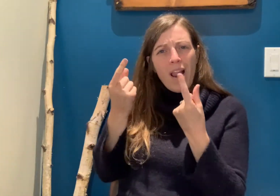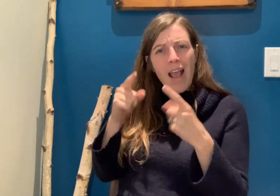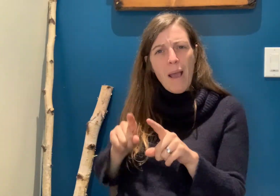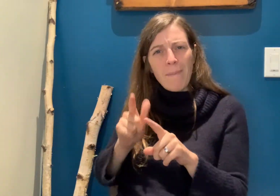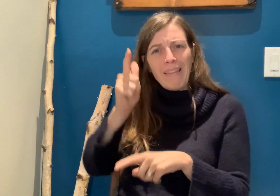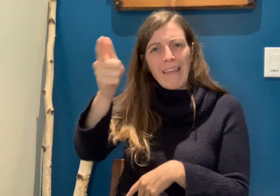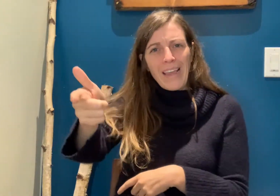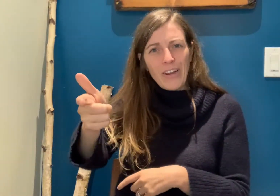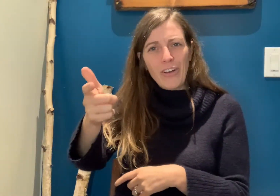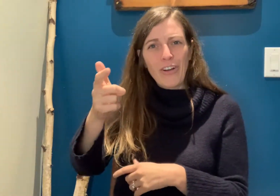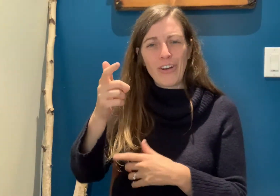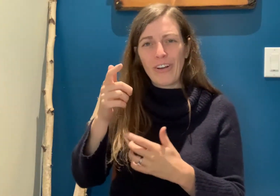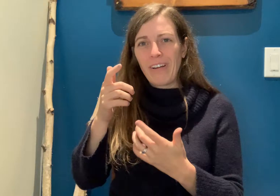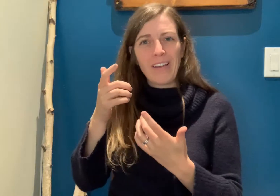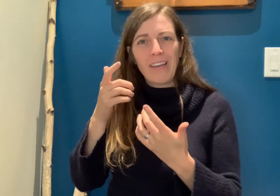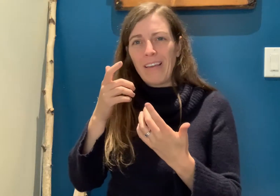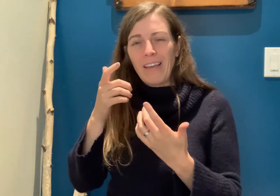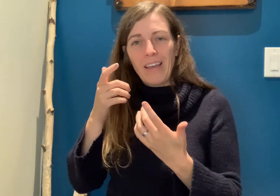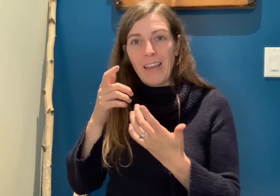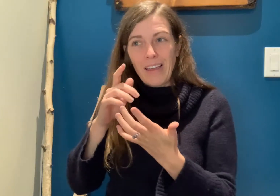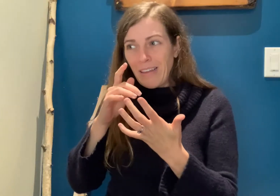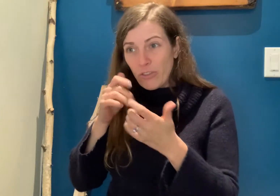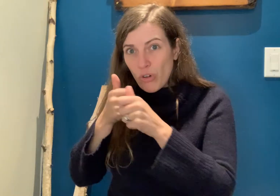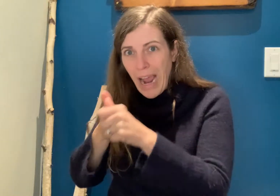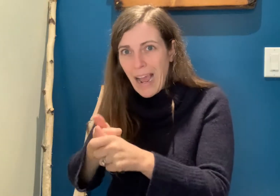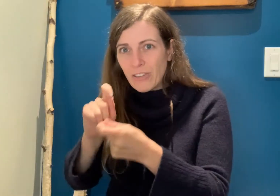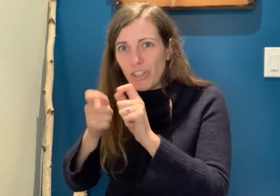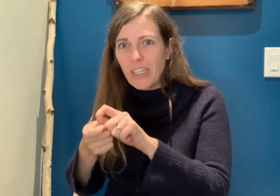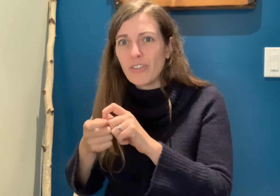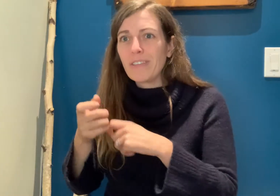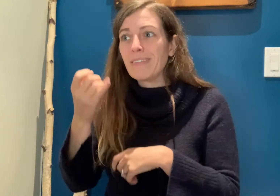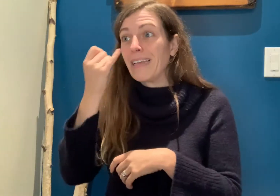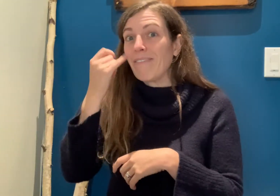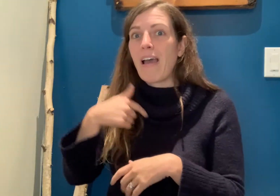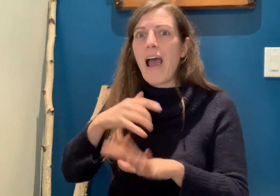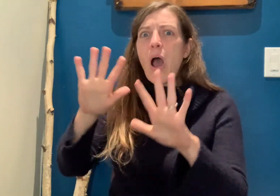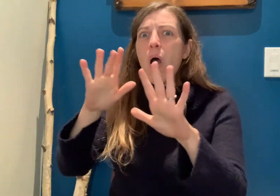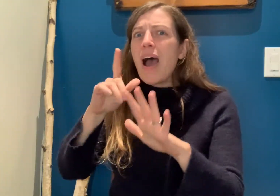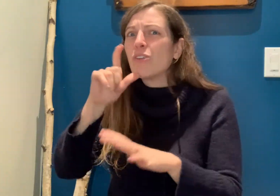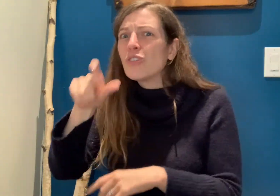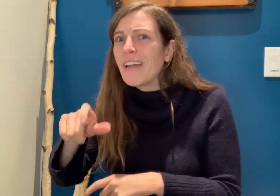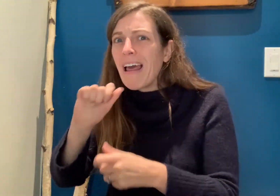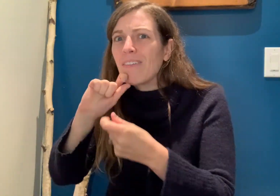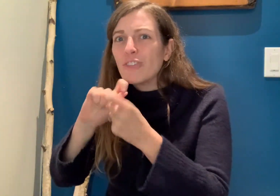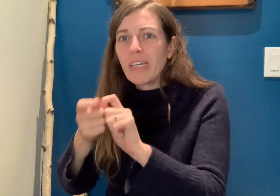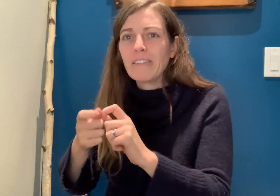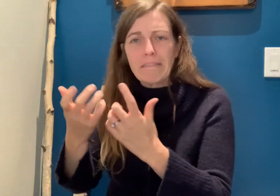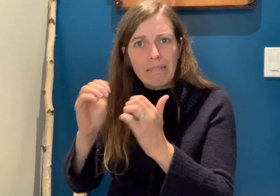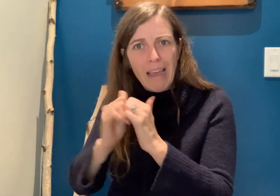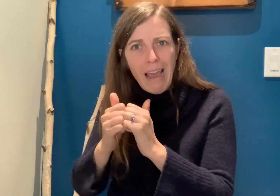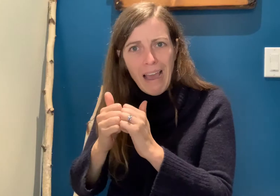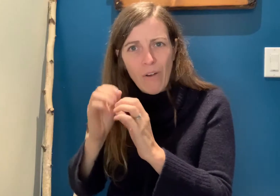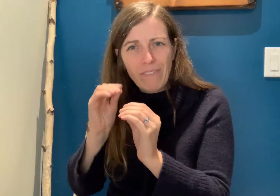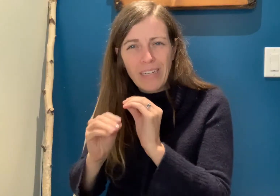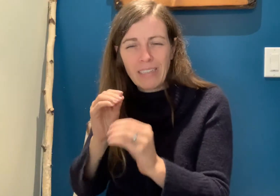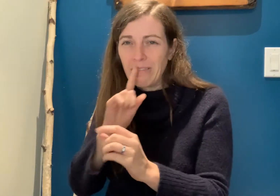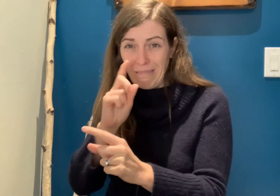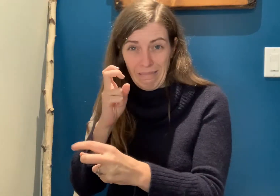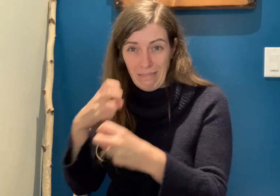to, in a week from now when you forgot what you were doing, figure out what you had intended with those changes and what those